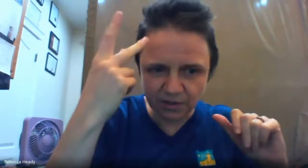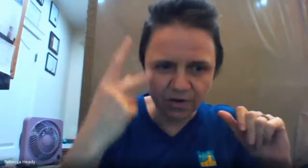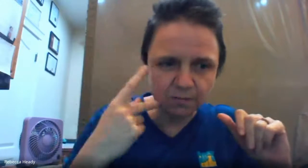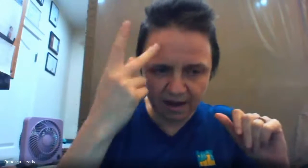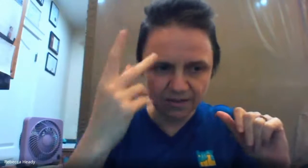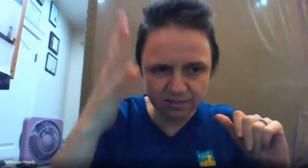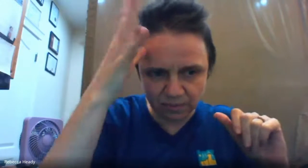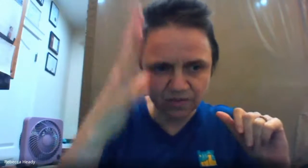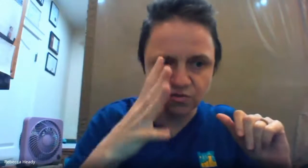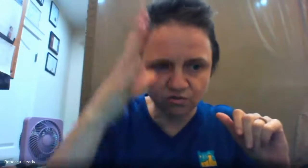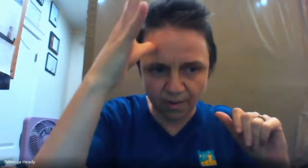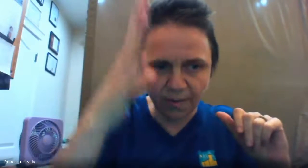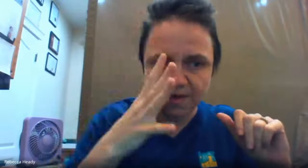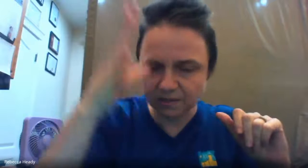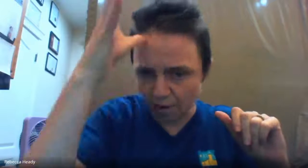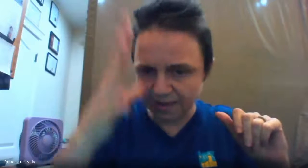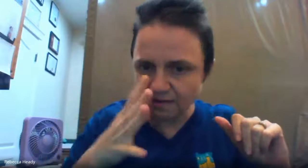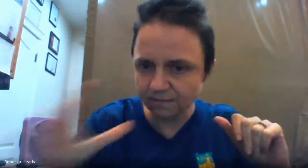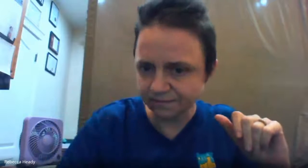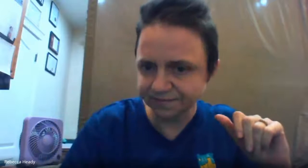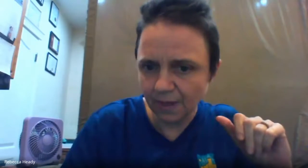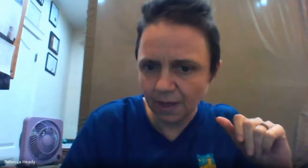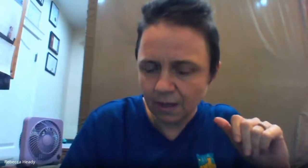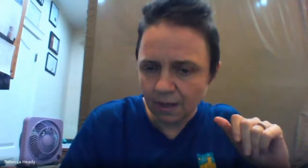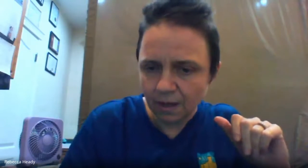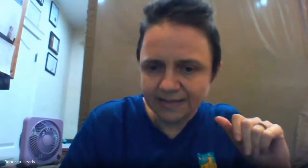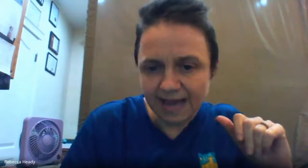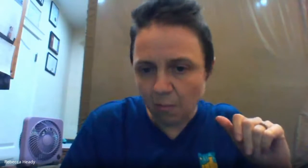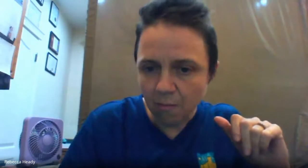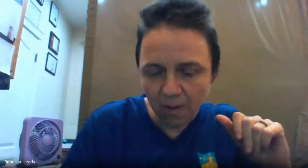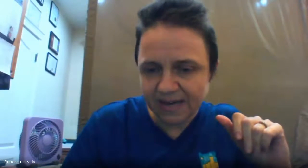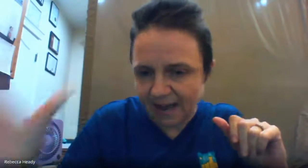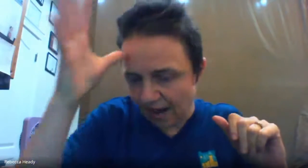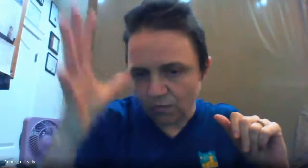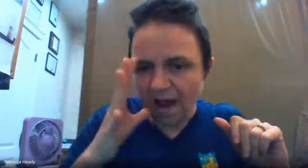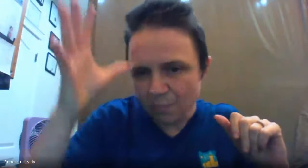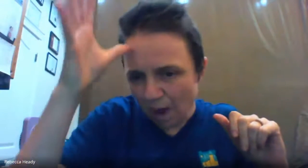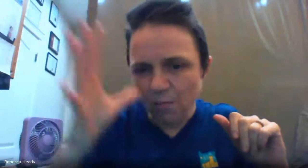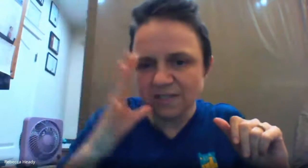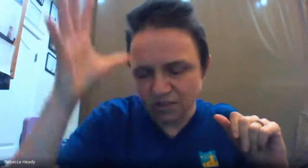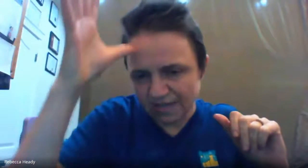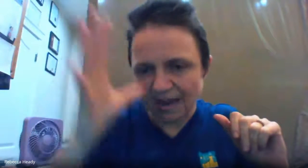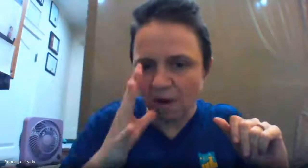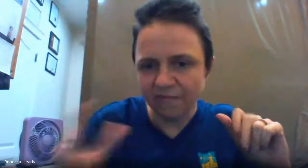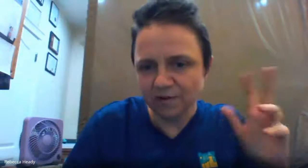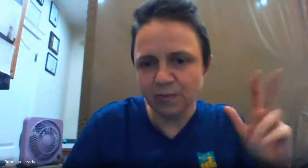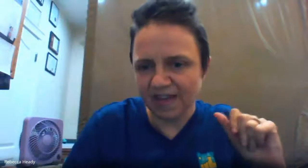parents. You just drop the P, it's mom and dad. Dad and mom, mom and dad. I mostly do dad and mom first, but I think that's